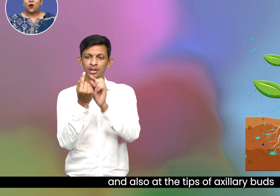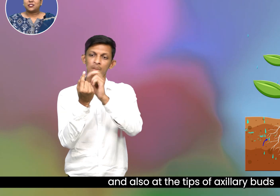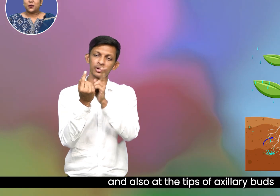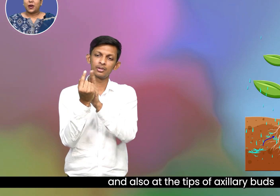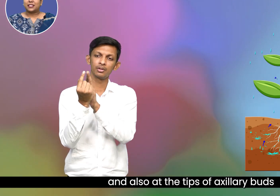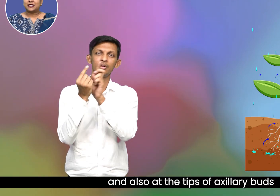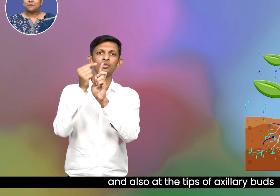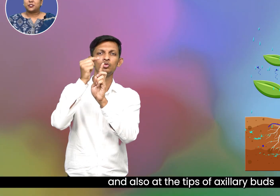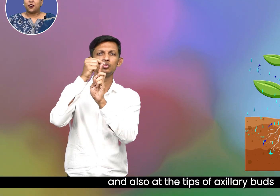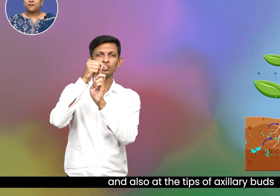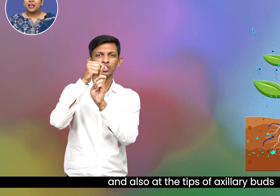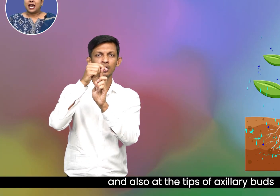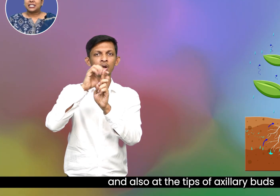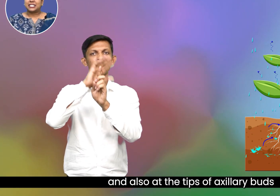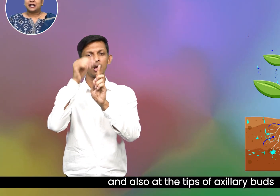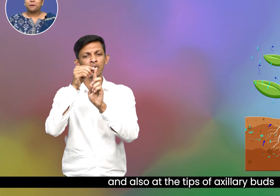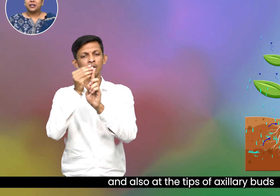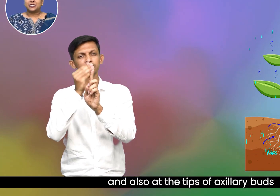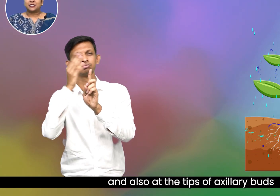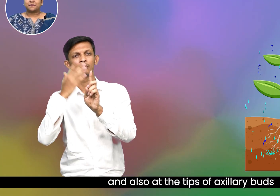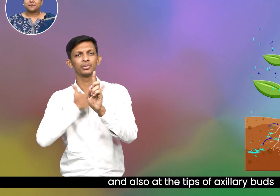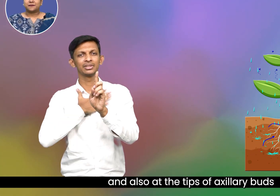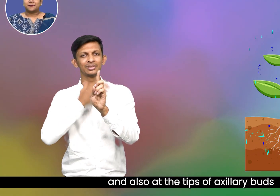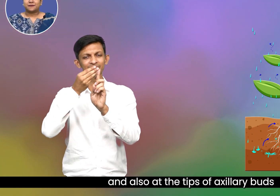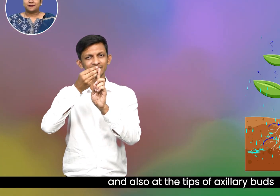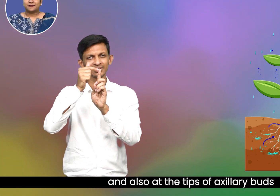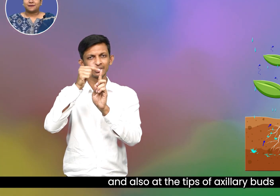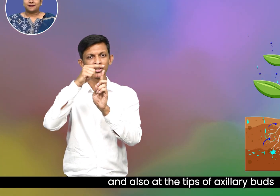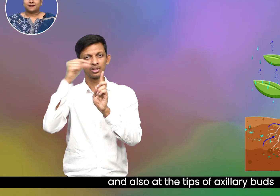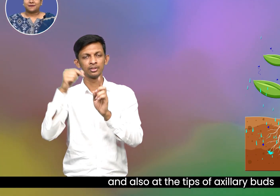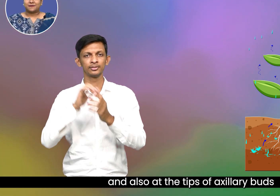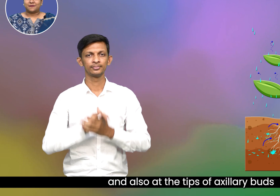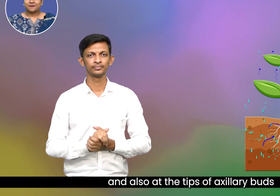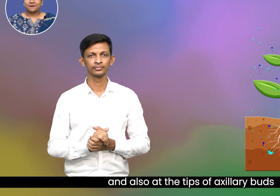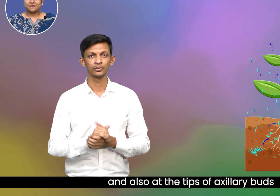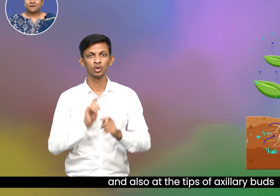And also at the tips of axillary buds.